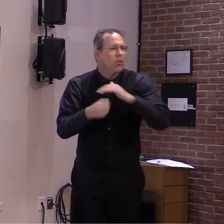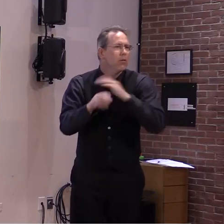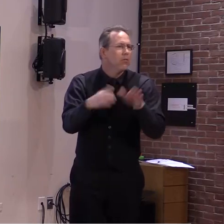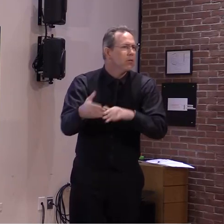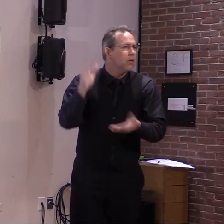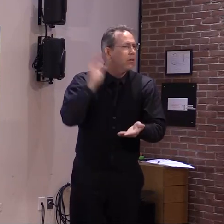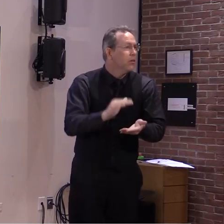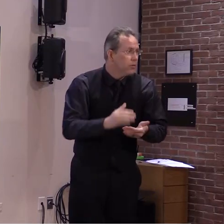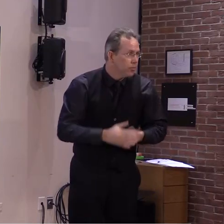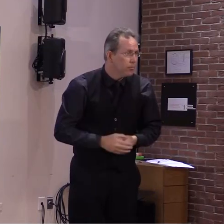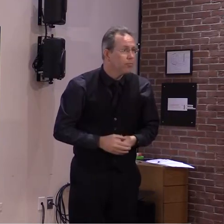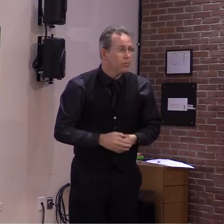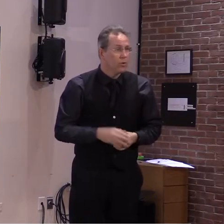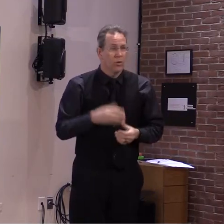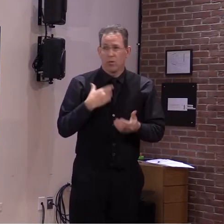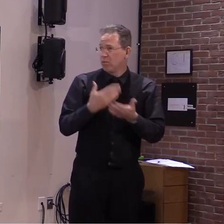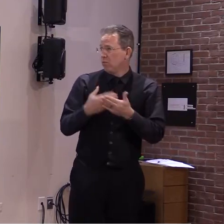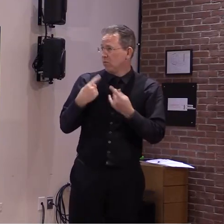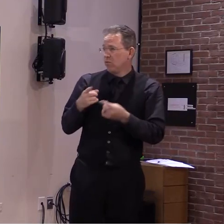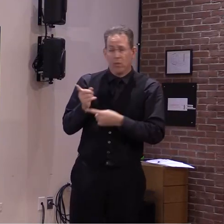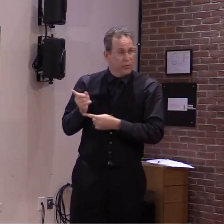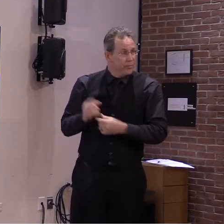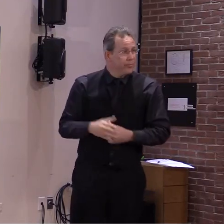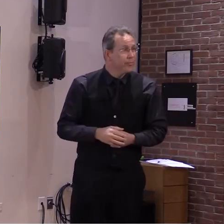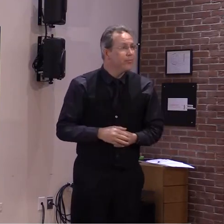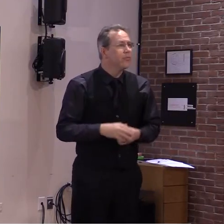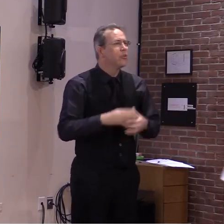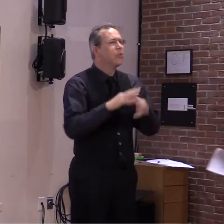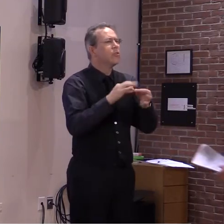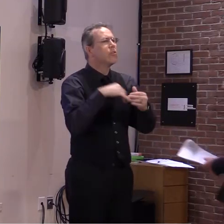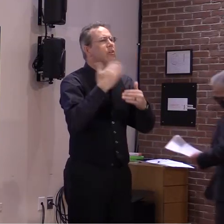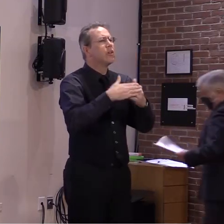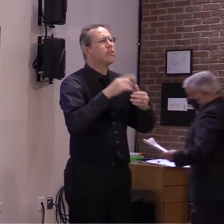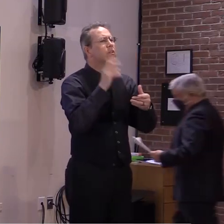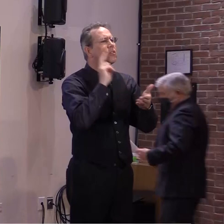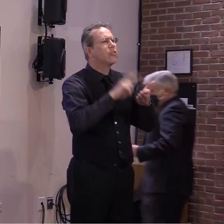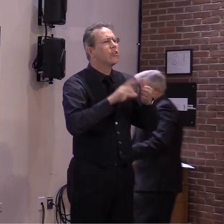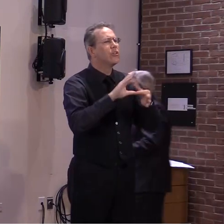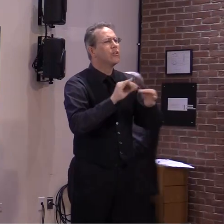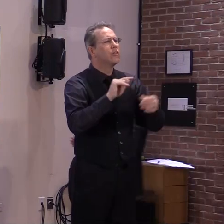to turn the presentation over to Secretary Smith.